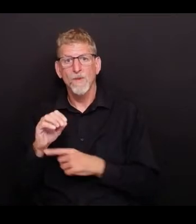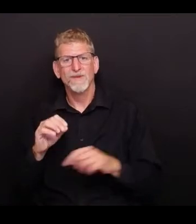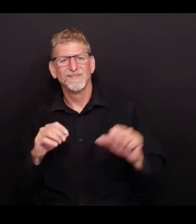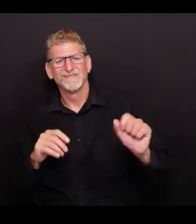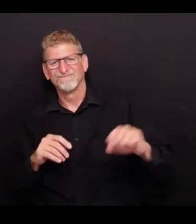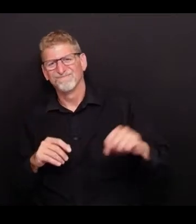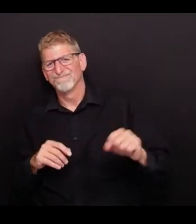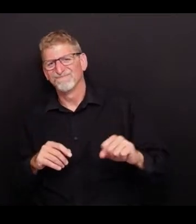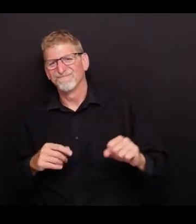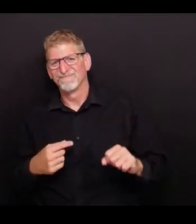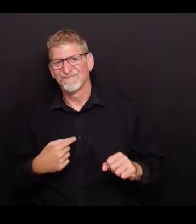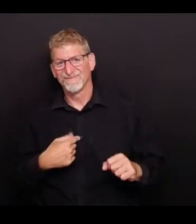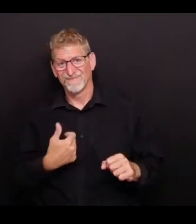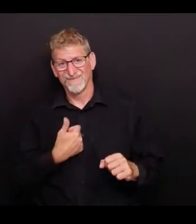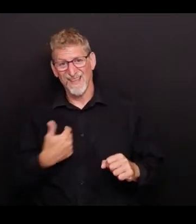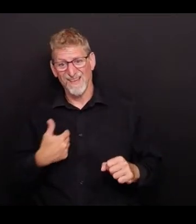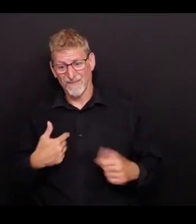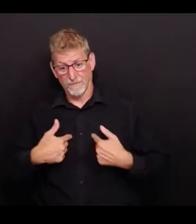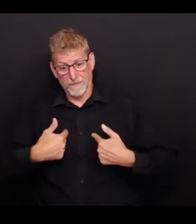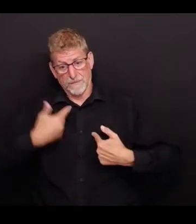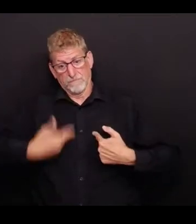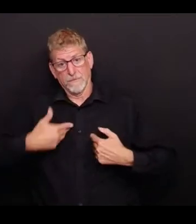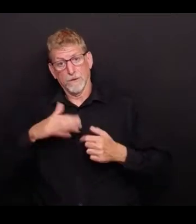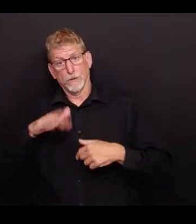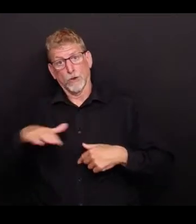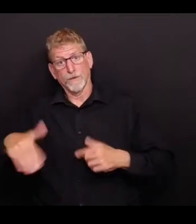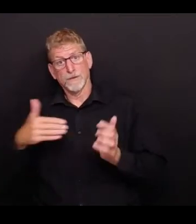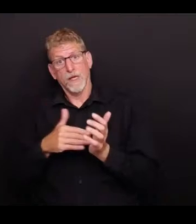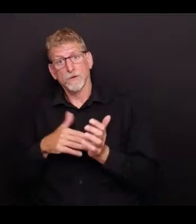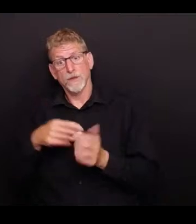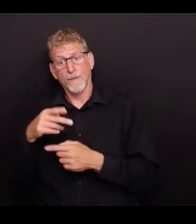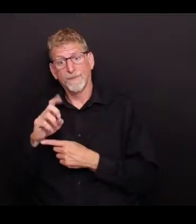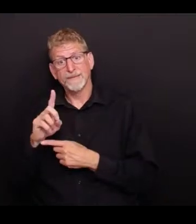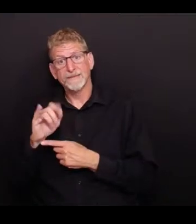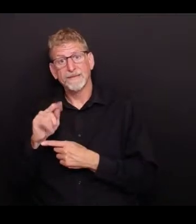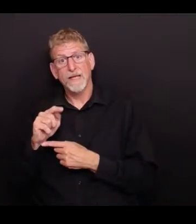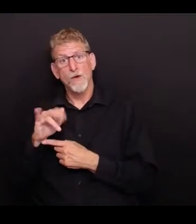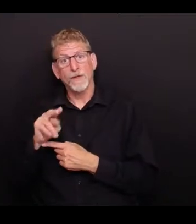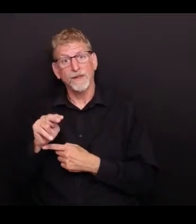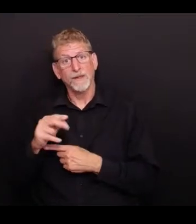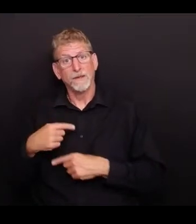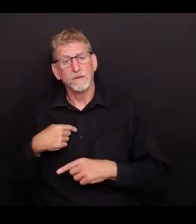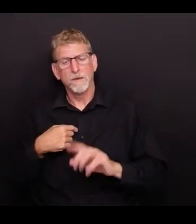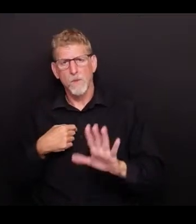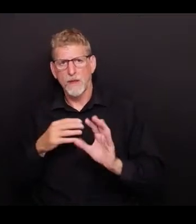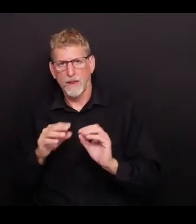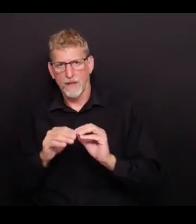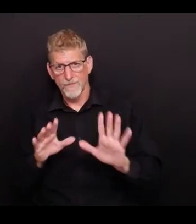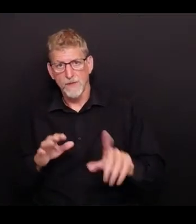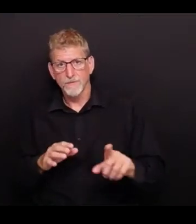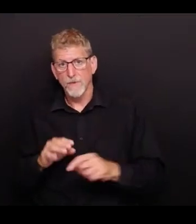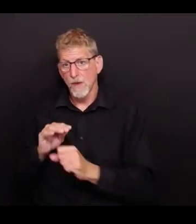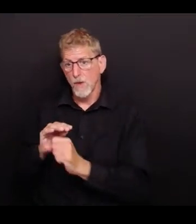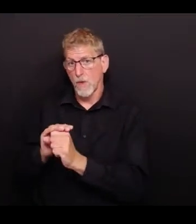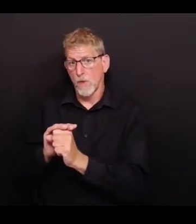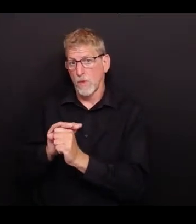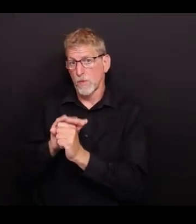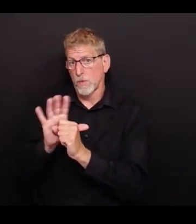Yeah, and I'm a pediatrician. And so I just want to be clear